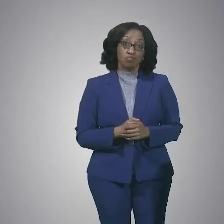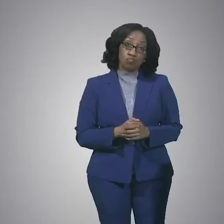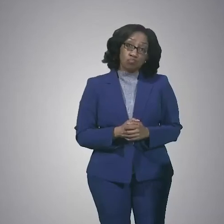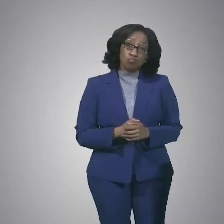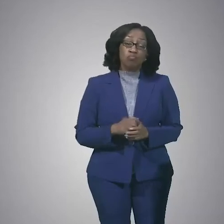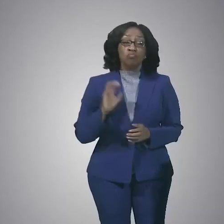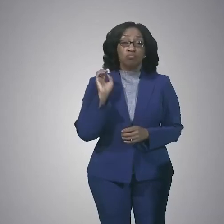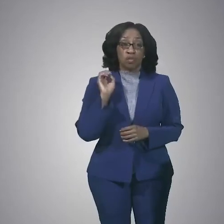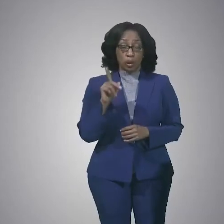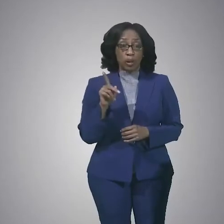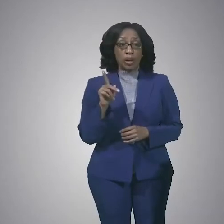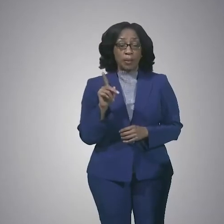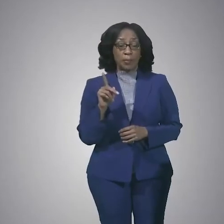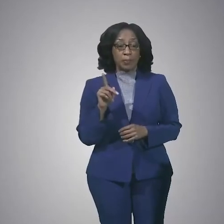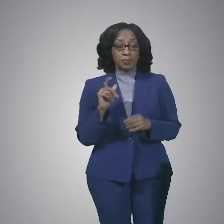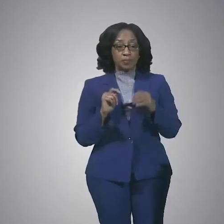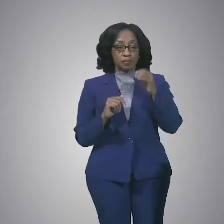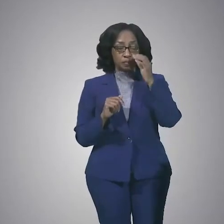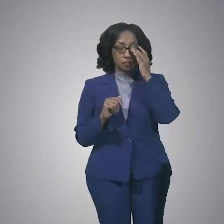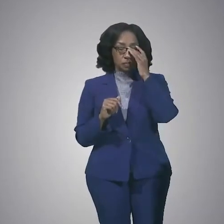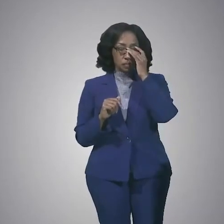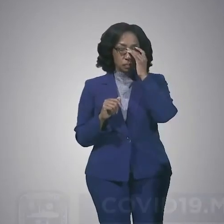Okay, so, and then,